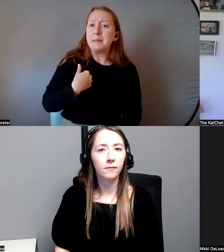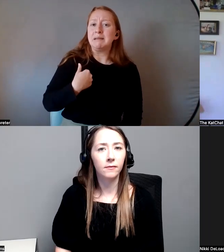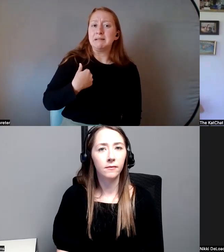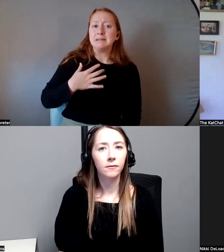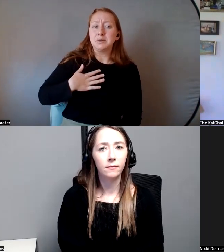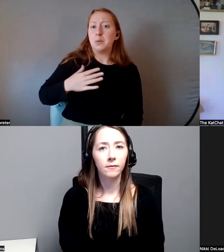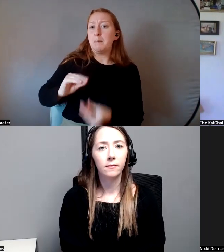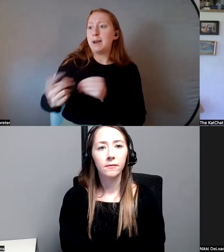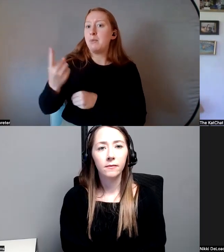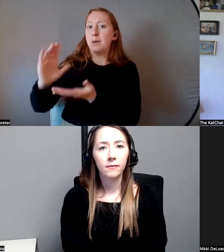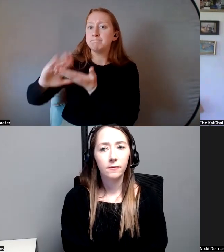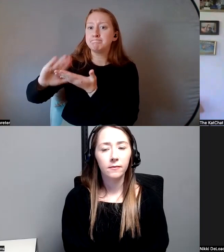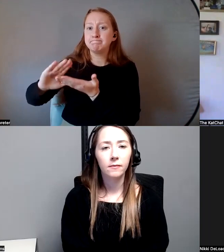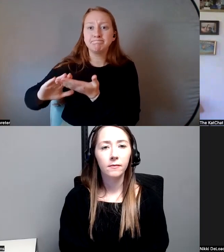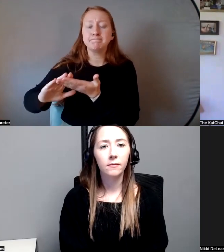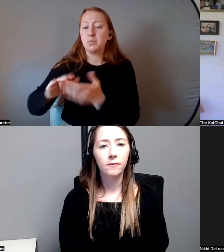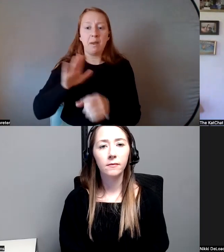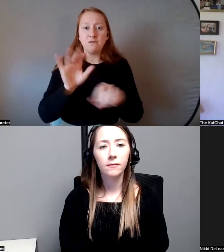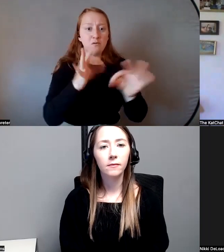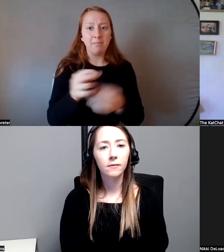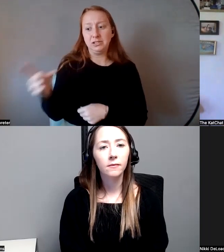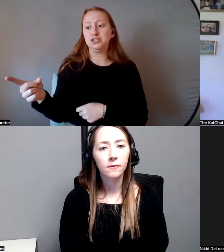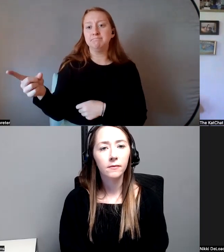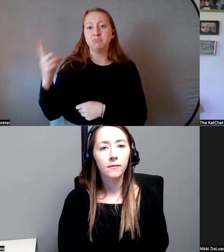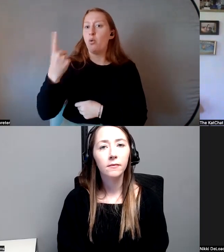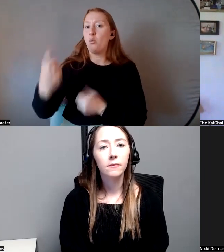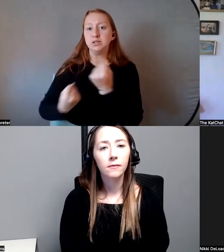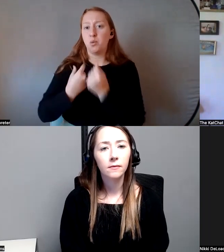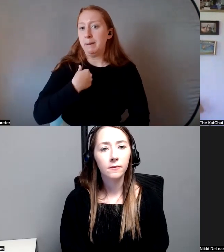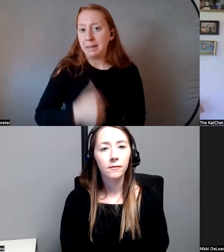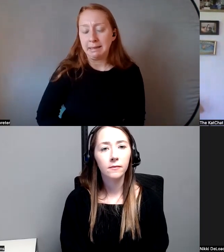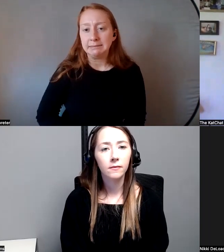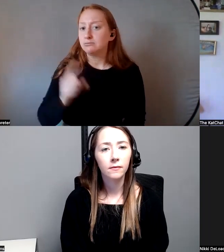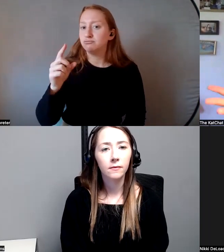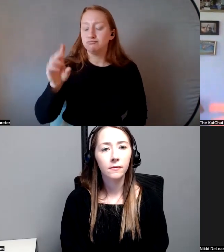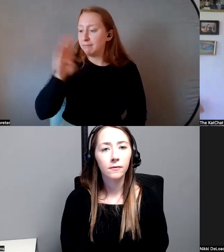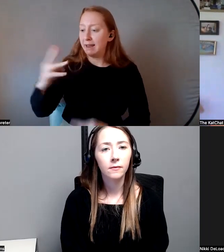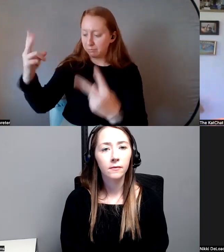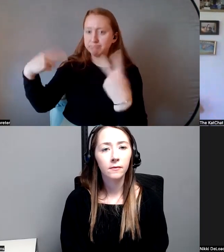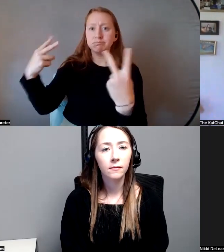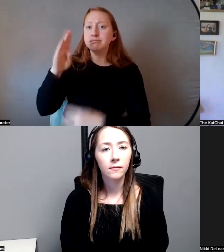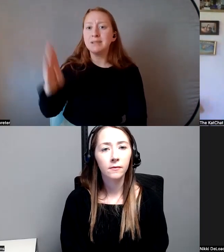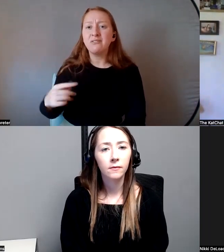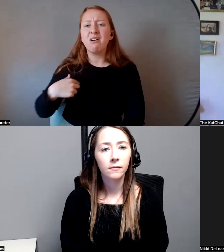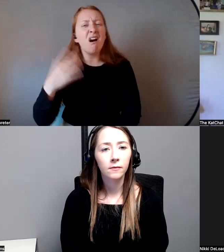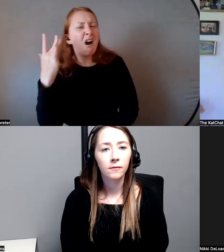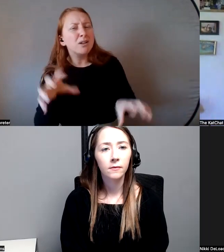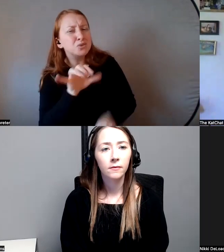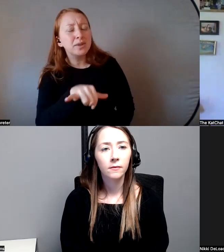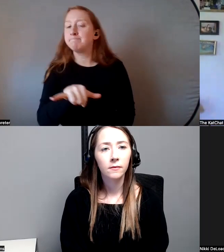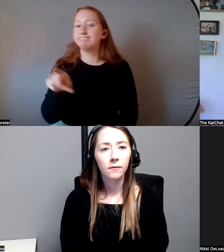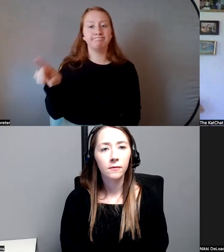one support in the entire family without judging or without, I can't, why did you do that? Or she would just